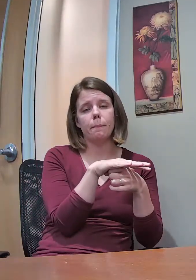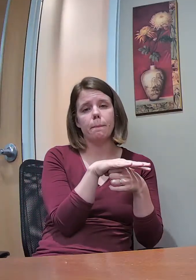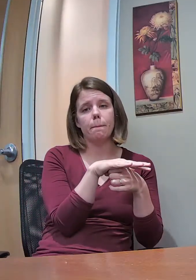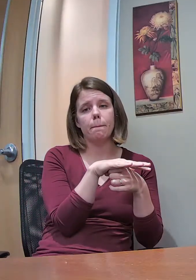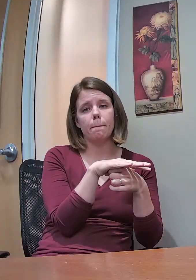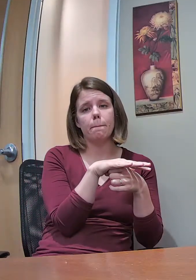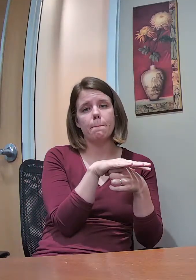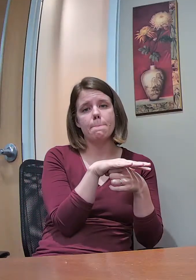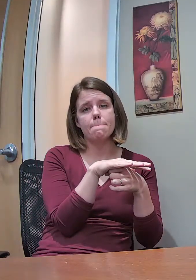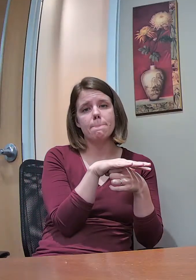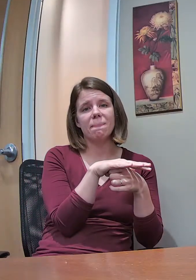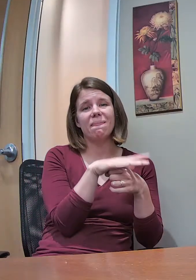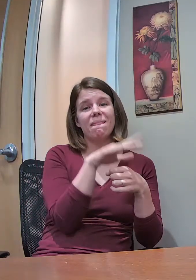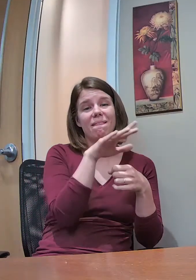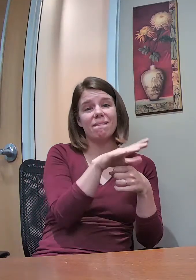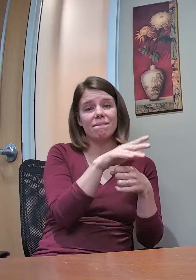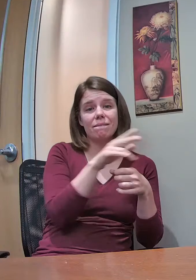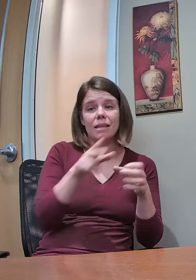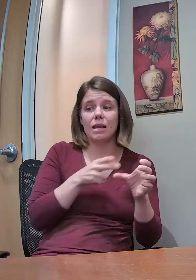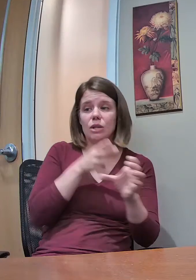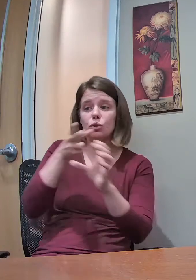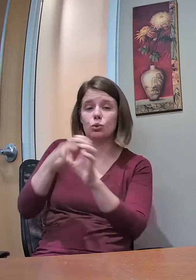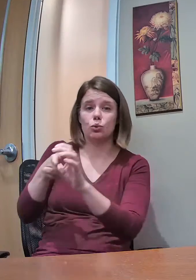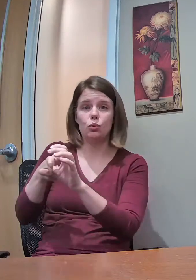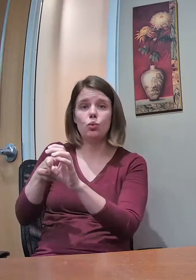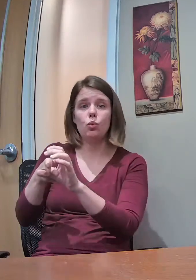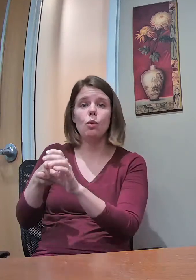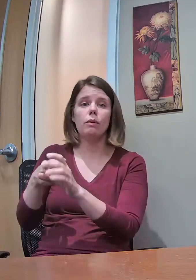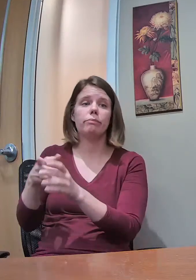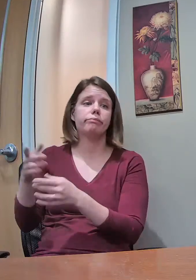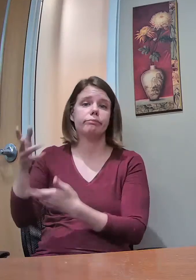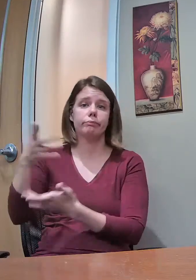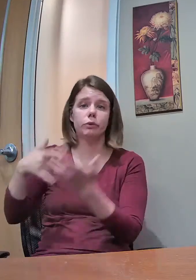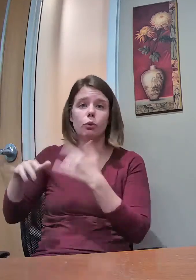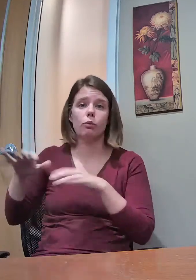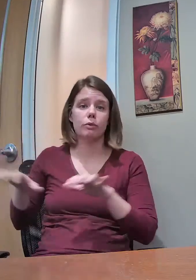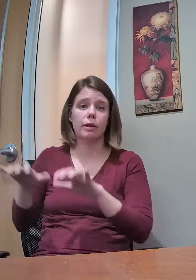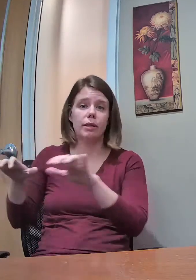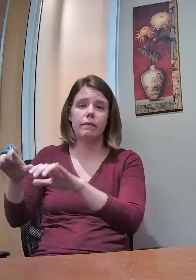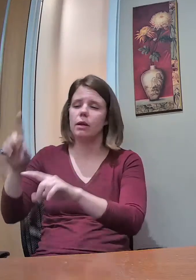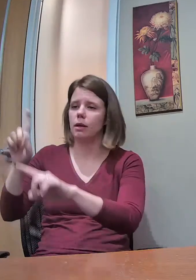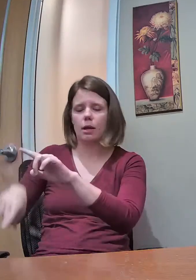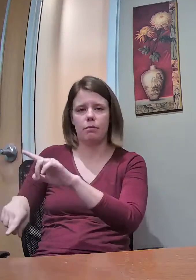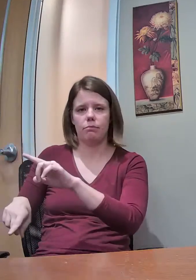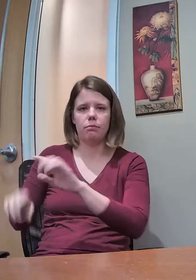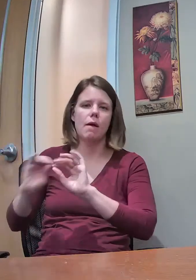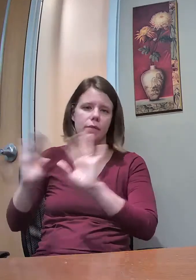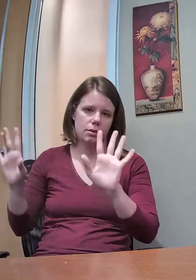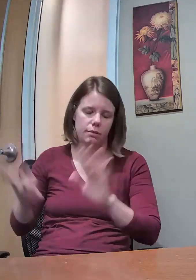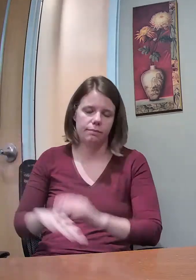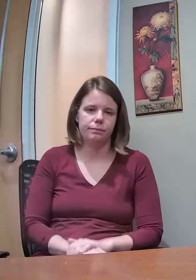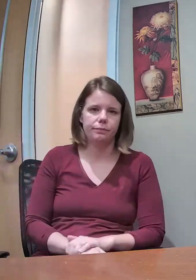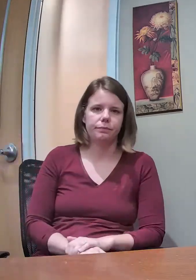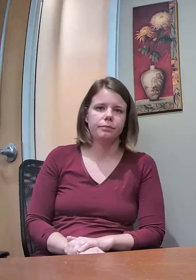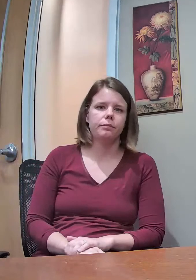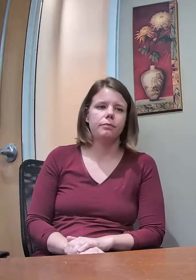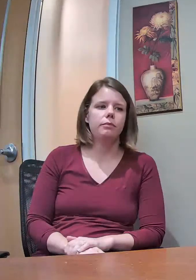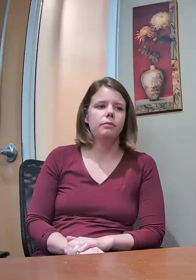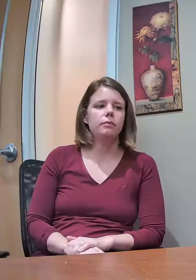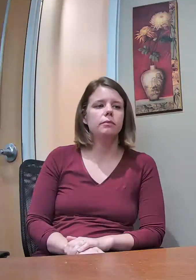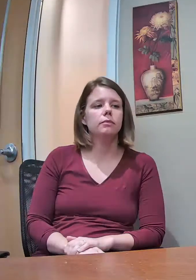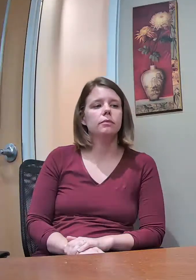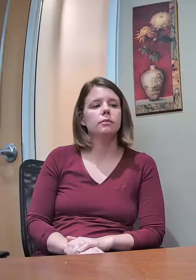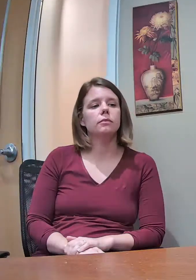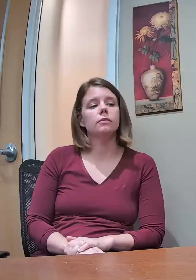will not be able to participate in social or temporary absences for obvious reasons. Okay,